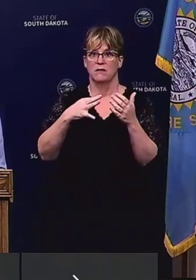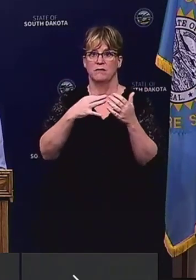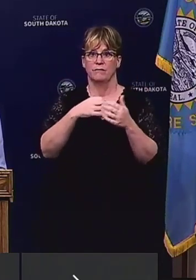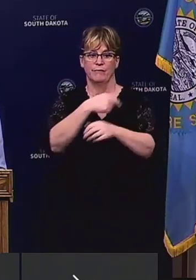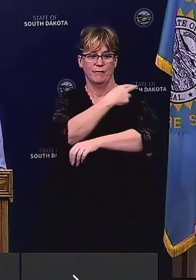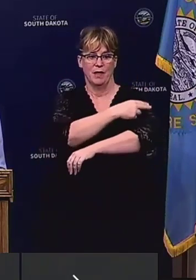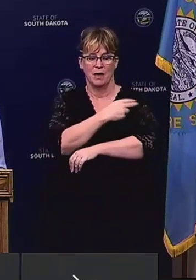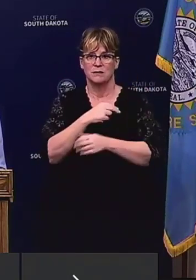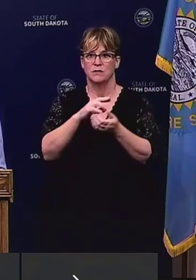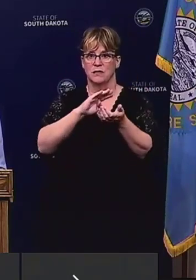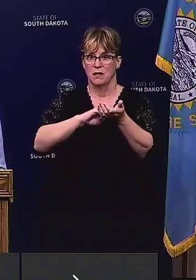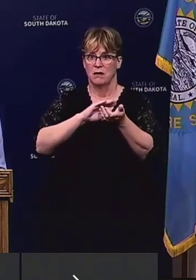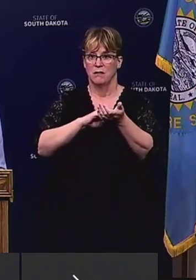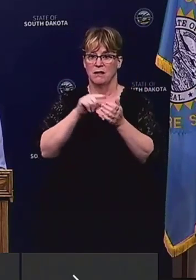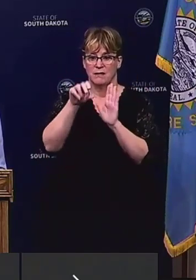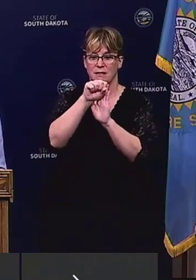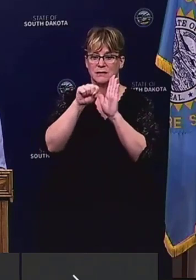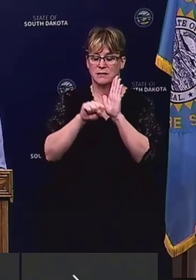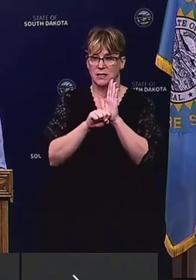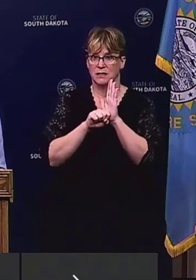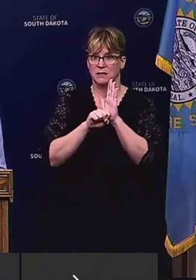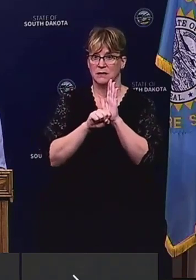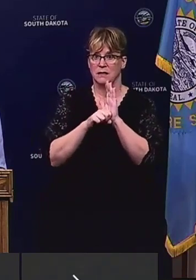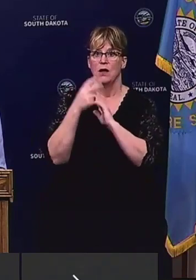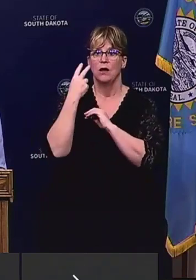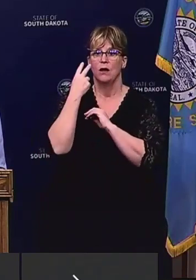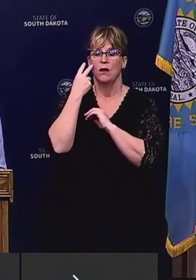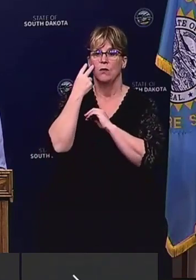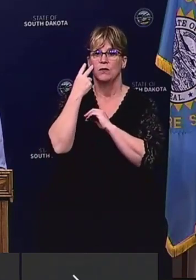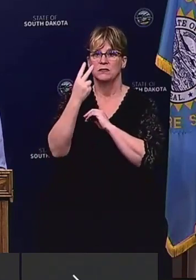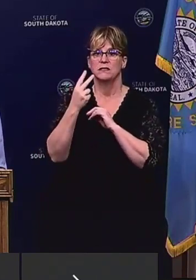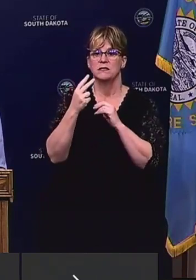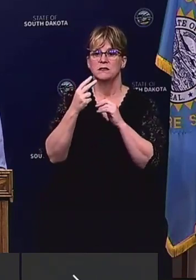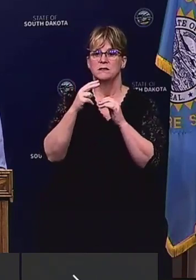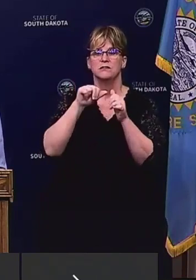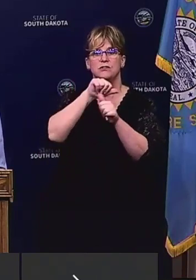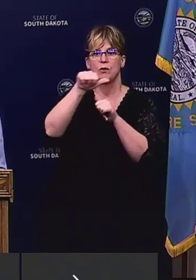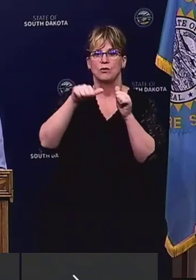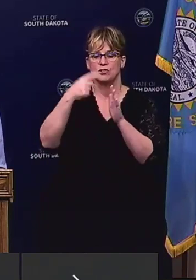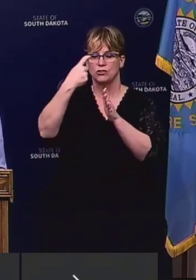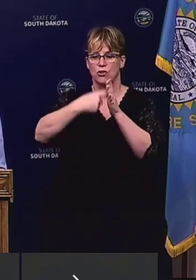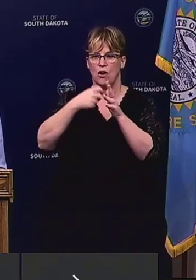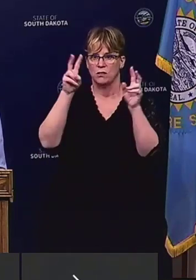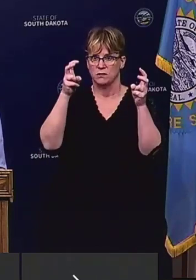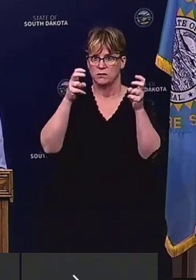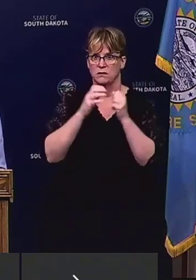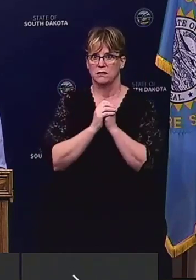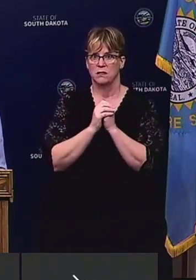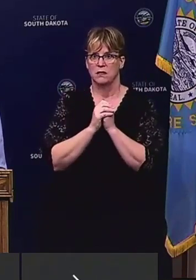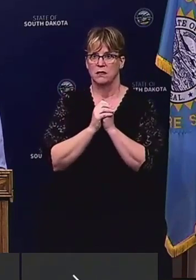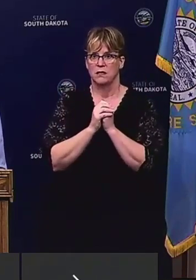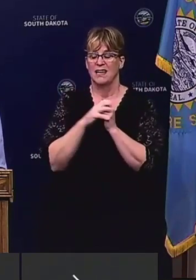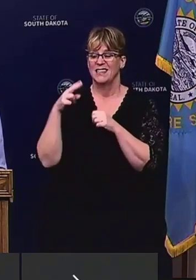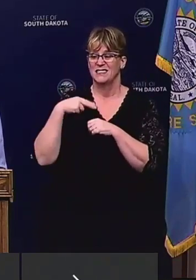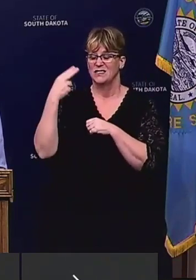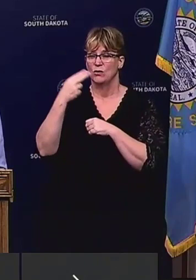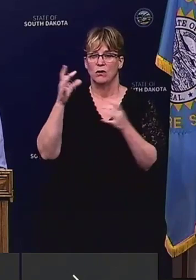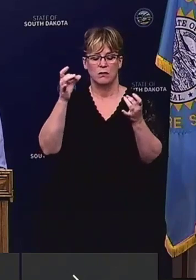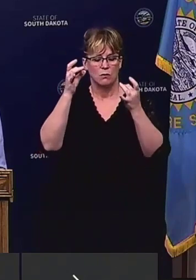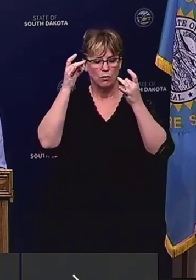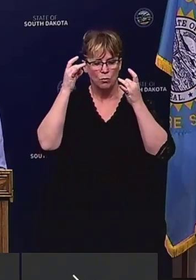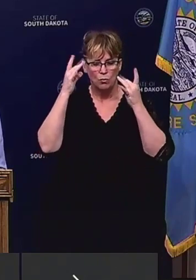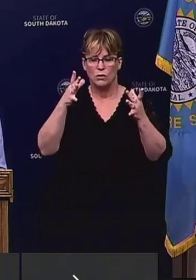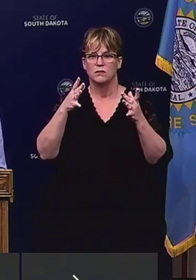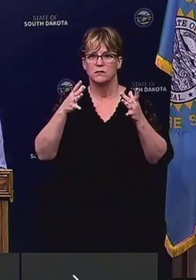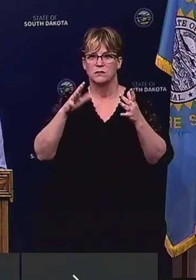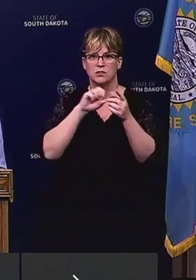state, we're also going to see significant social costs of this virus, and it is historic in the very worst way. Now,